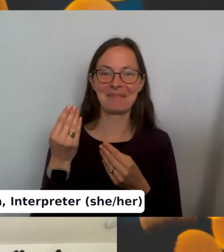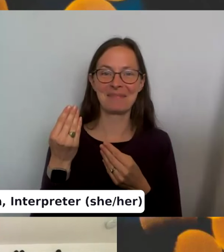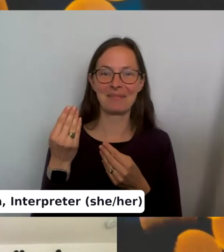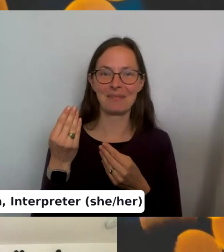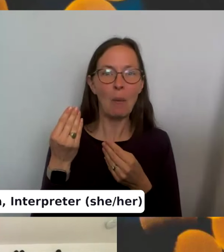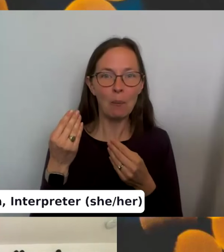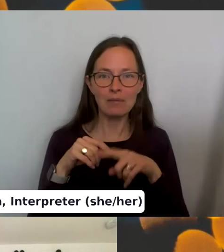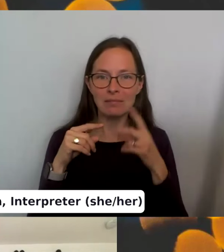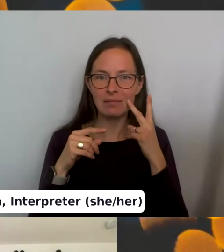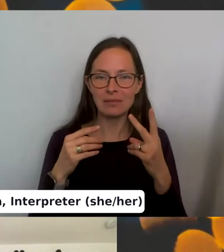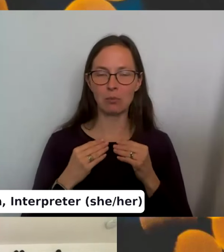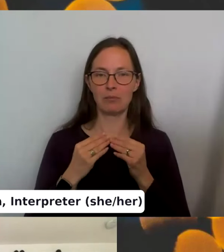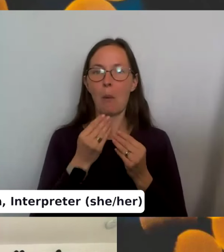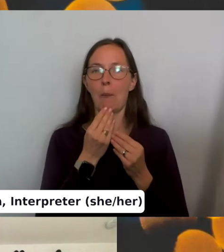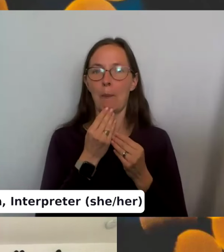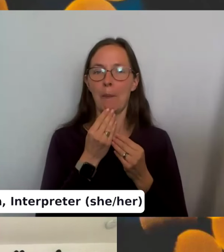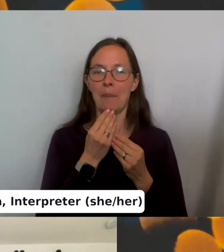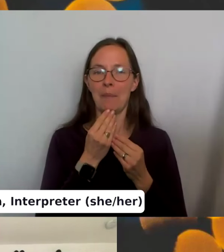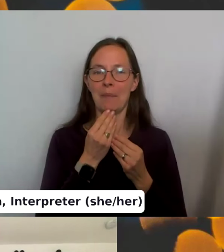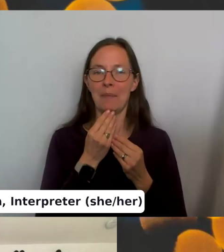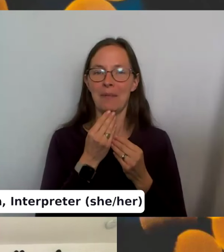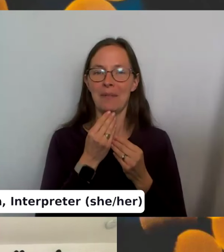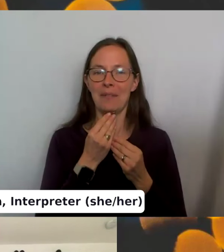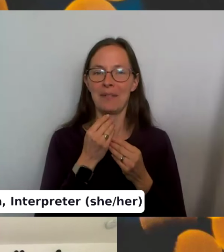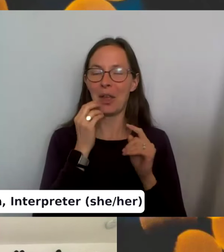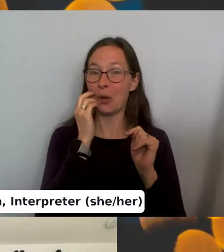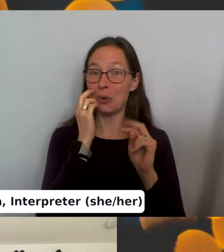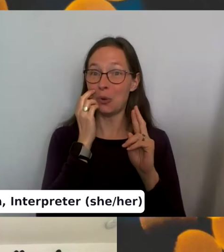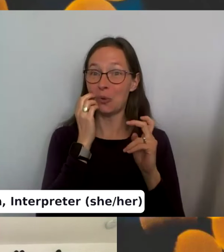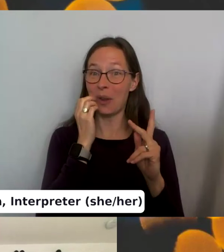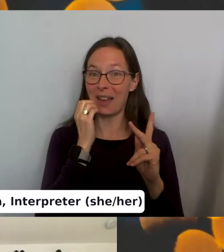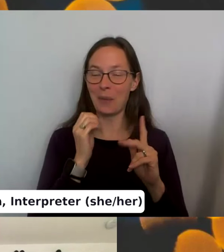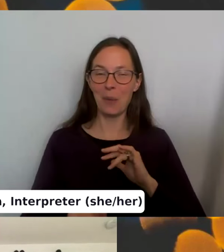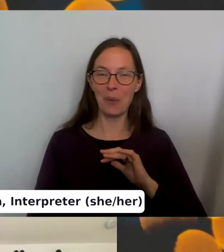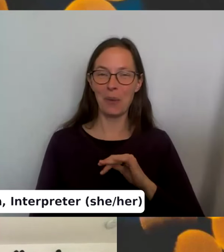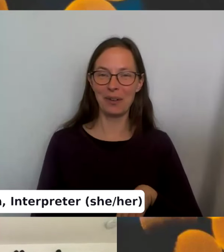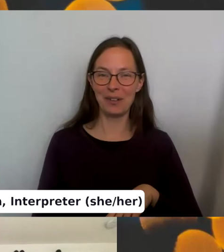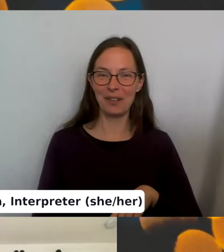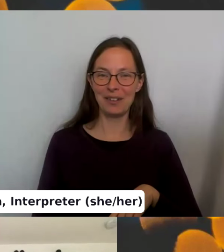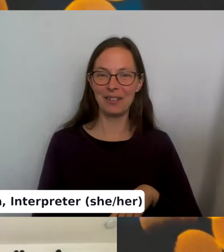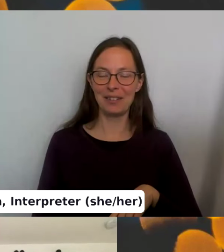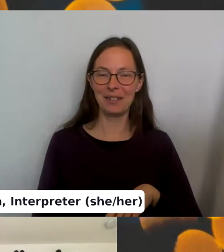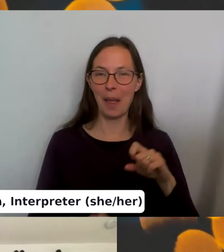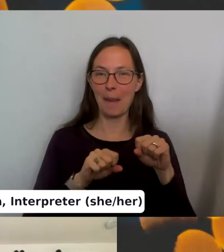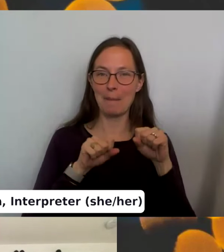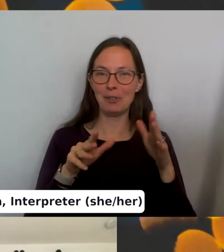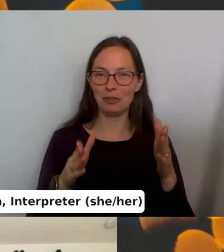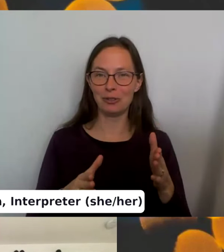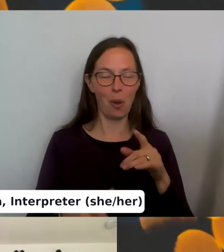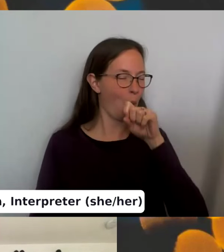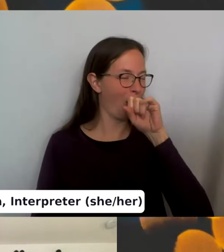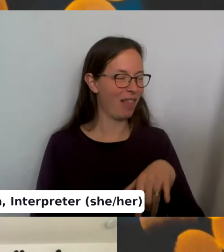we go. Your Trek deck. That's right. The magician. I love